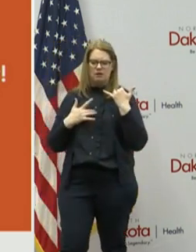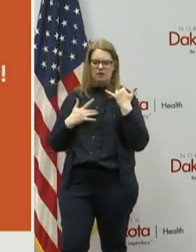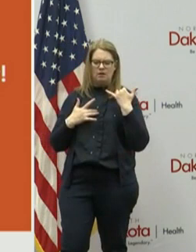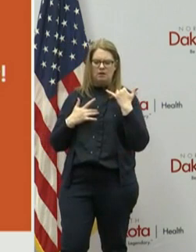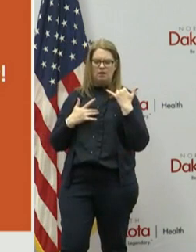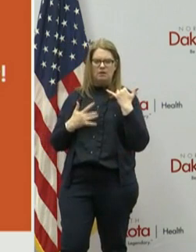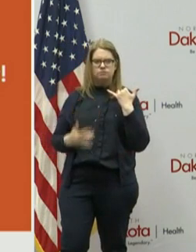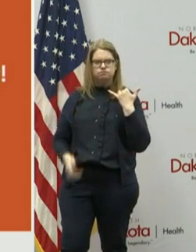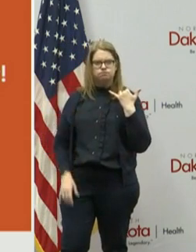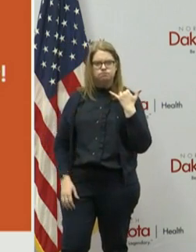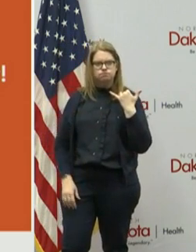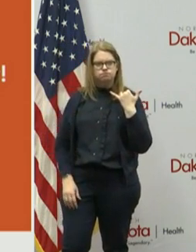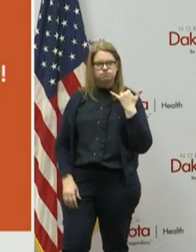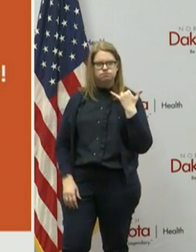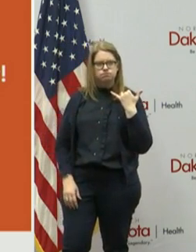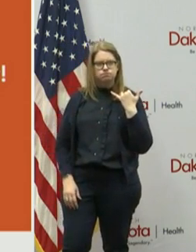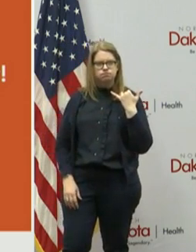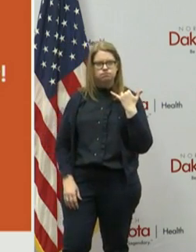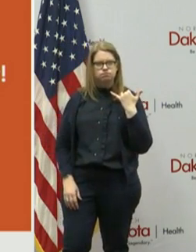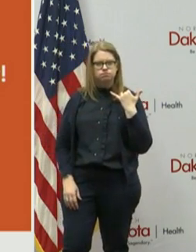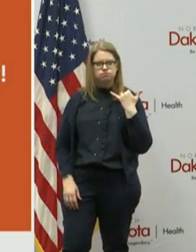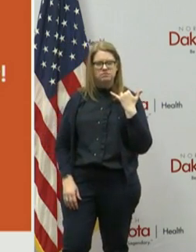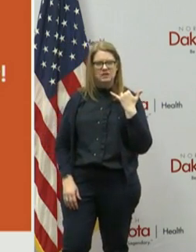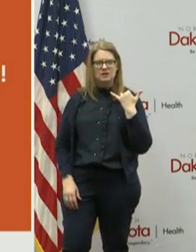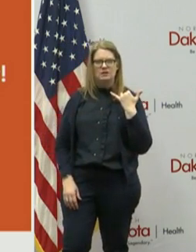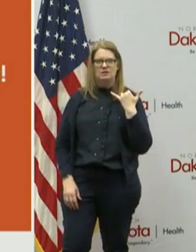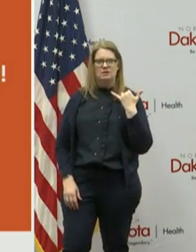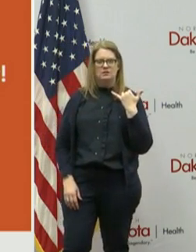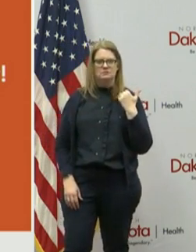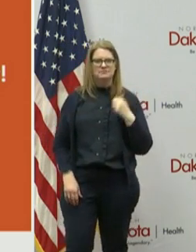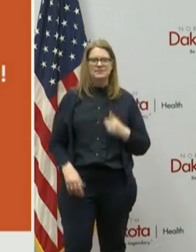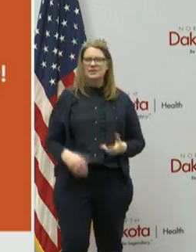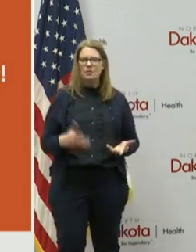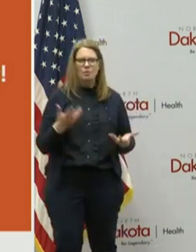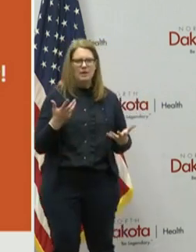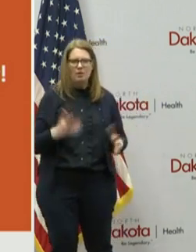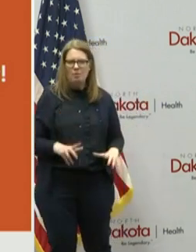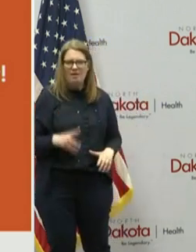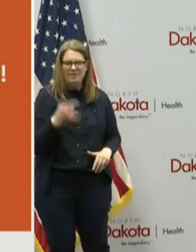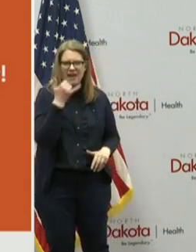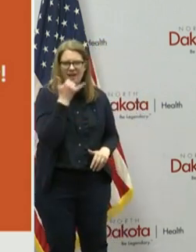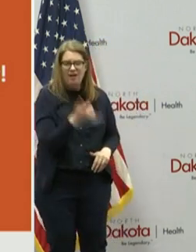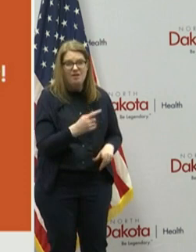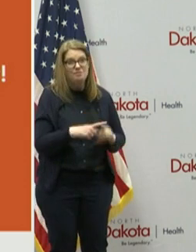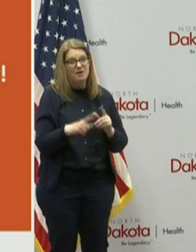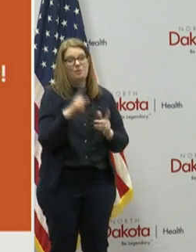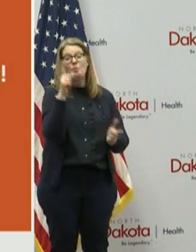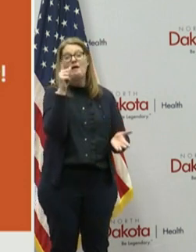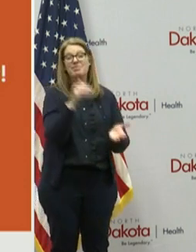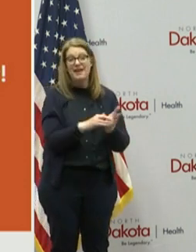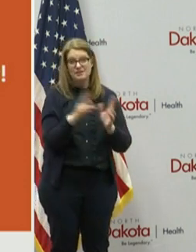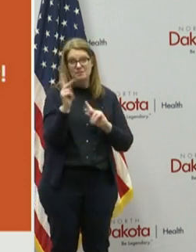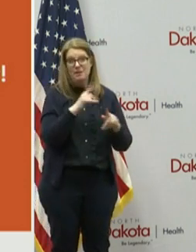It's a call none of us ever want to get, but it's a call that 1,000 North Dakota citizens have gotten from